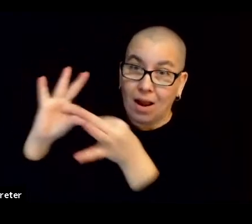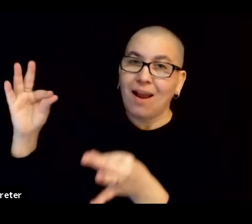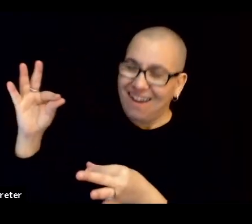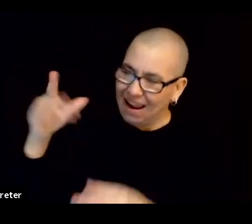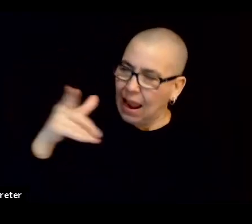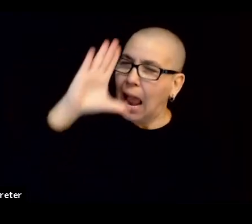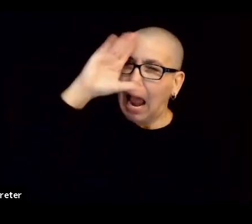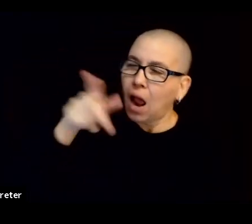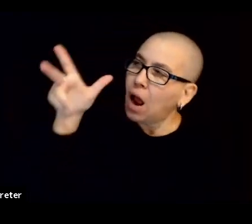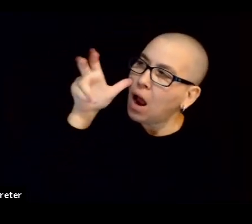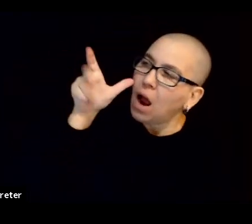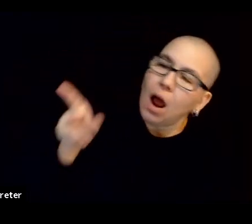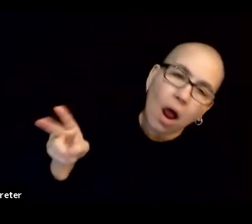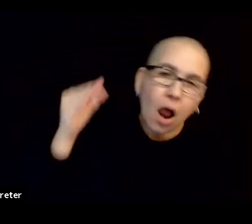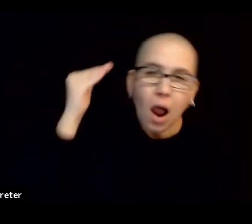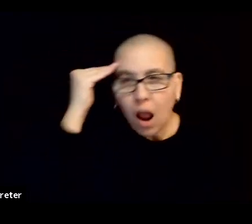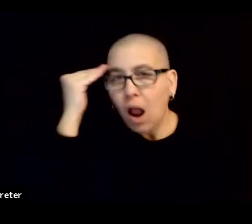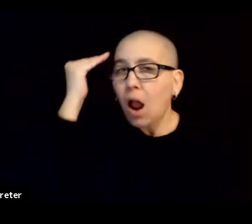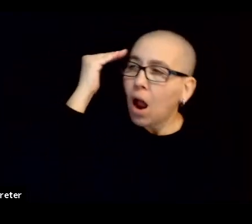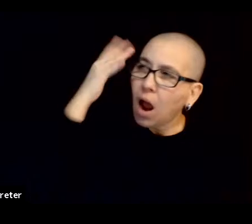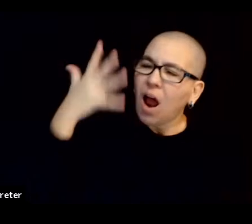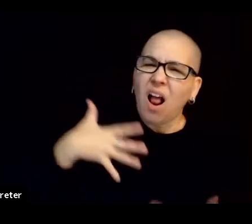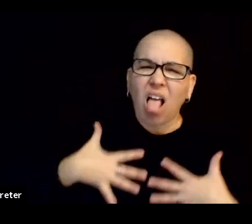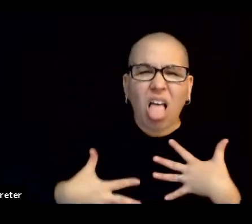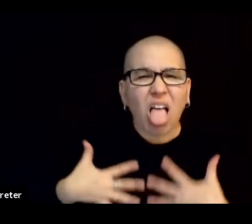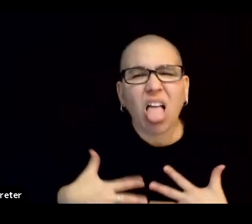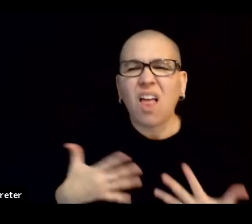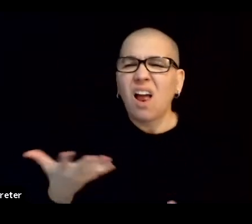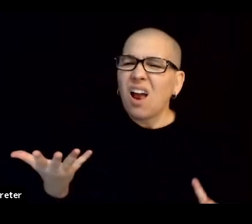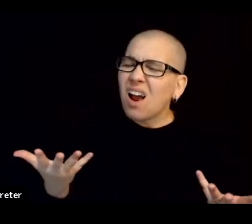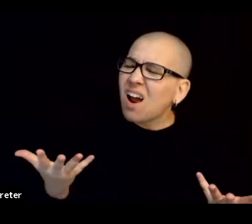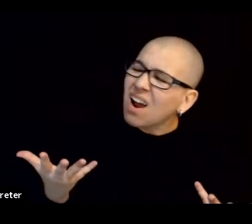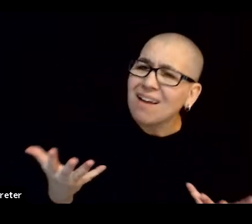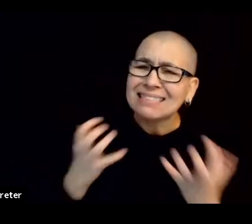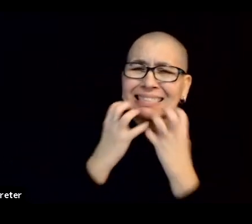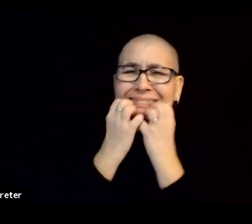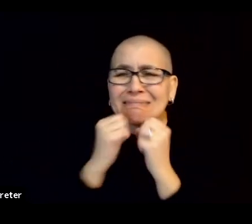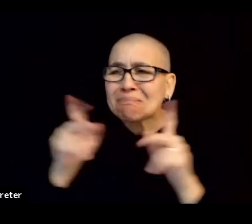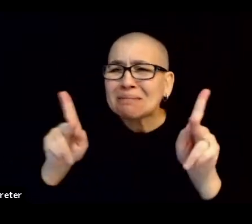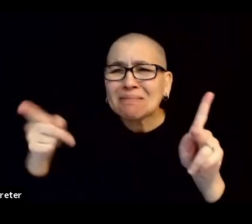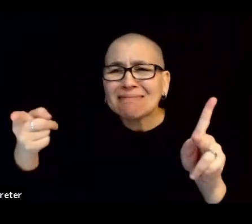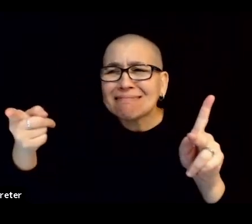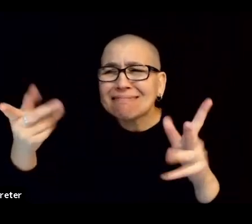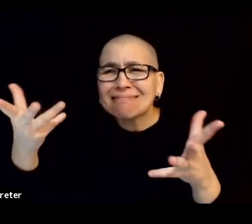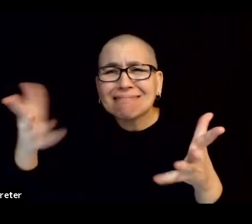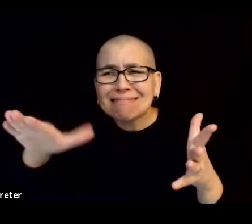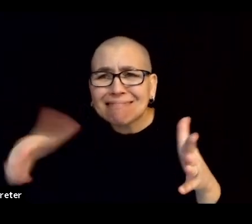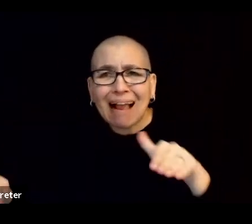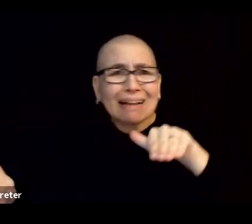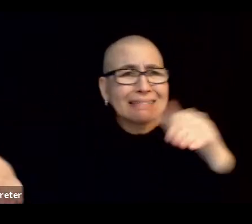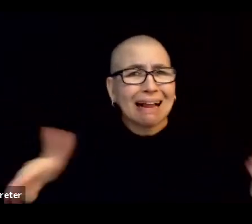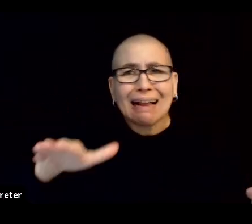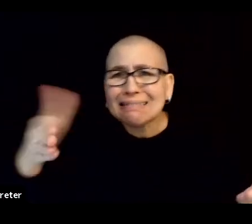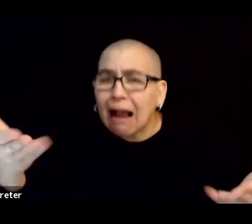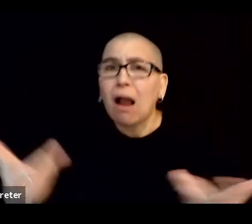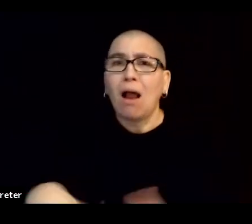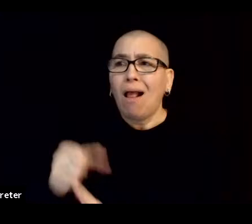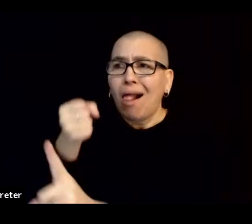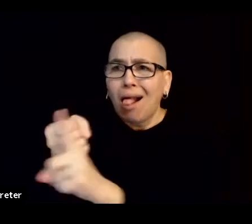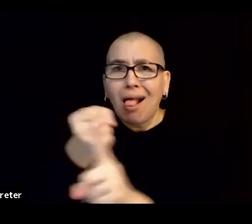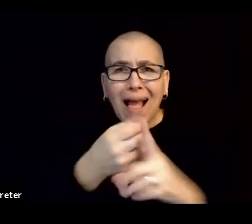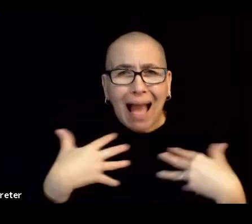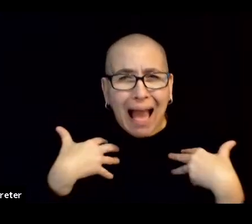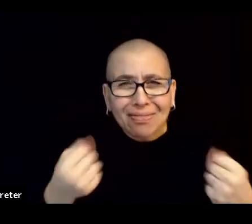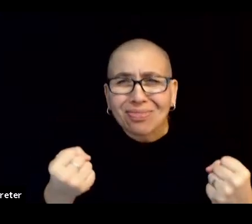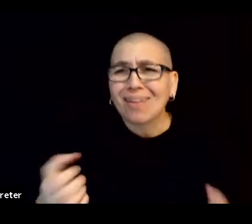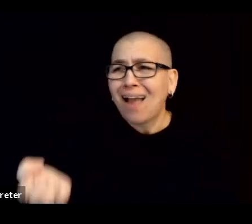devastations it has wrought on our loved ones, our health, our economy, our ability to enjoy so many of the things that we